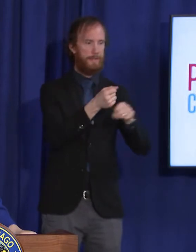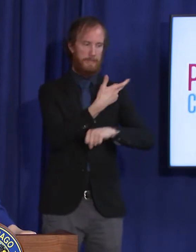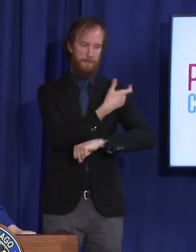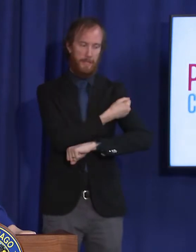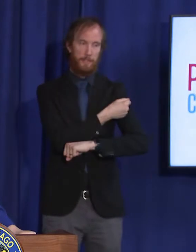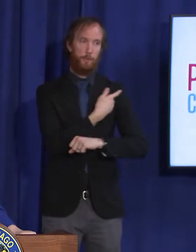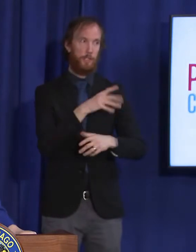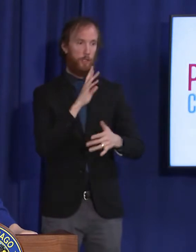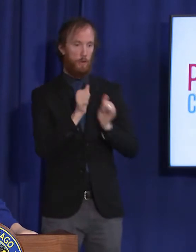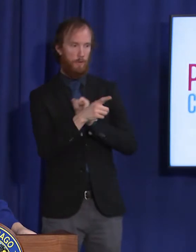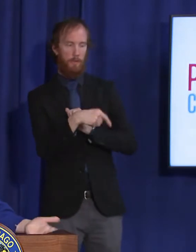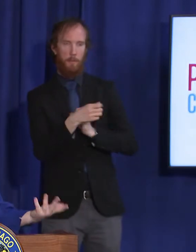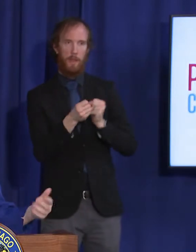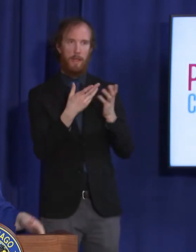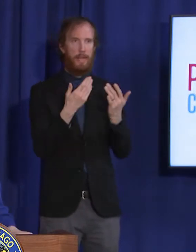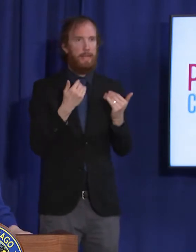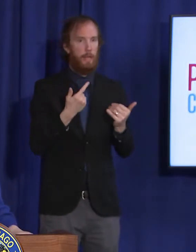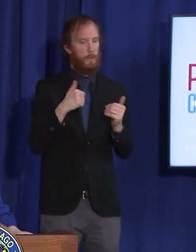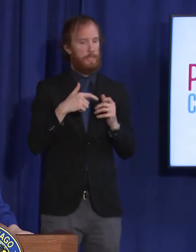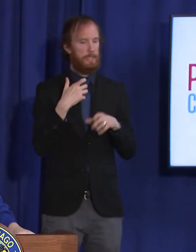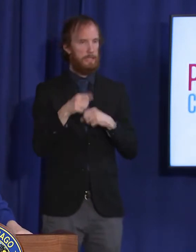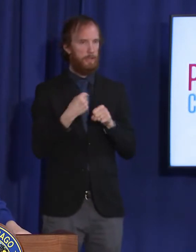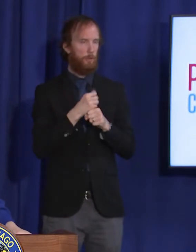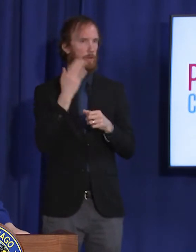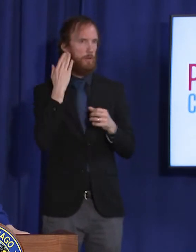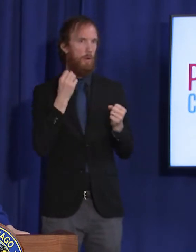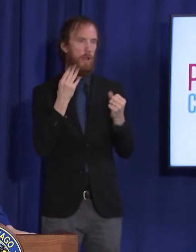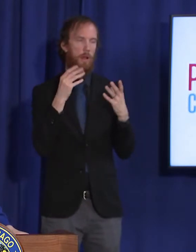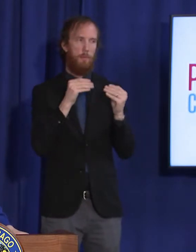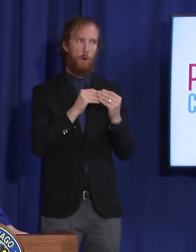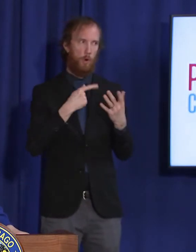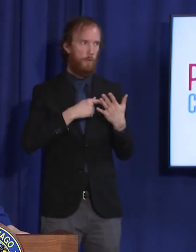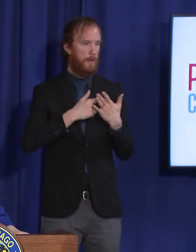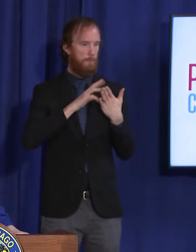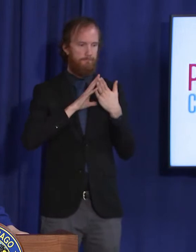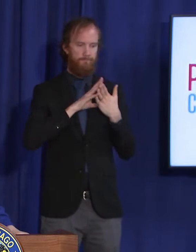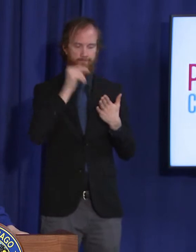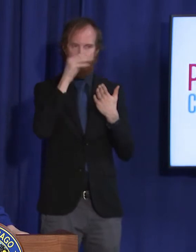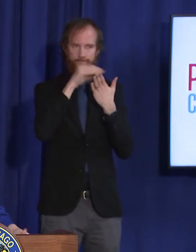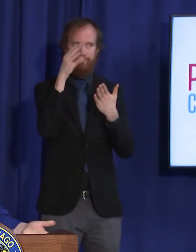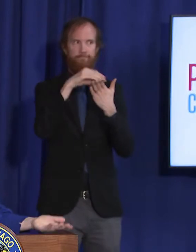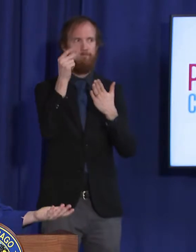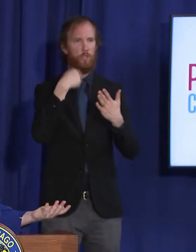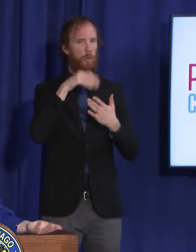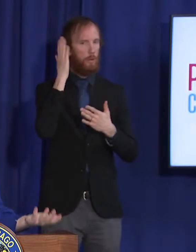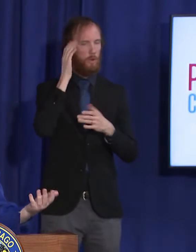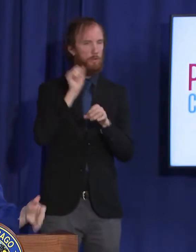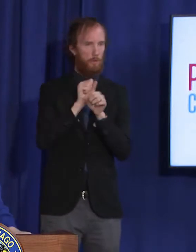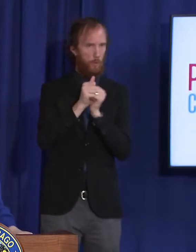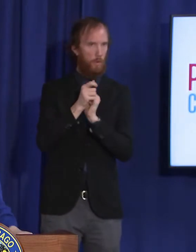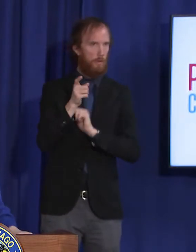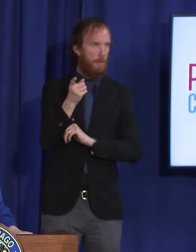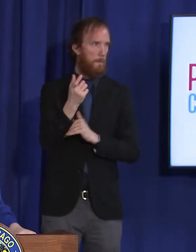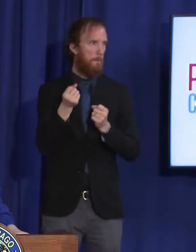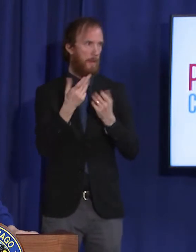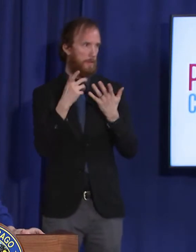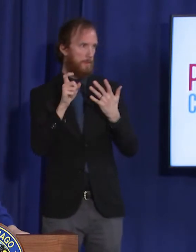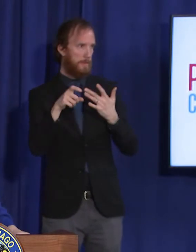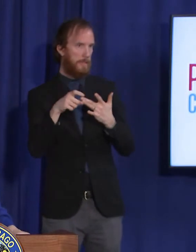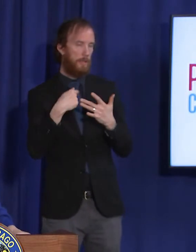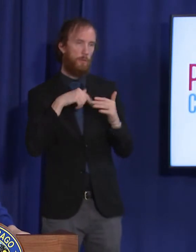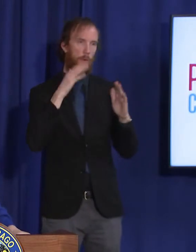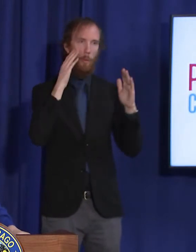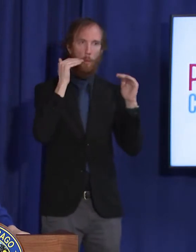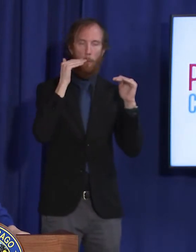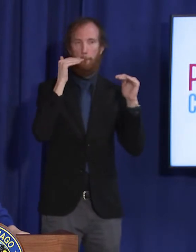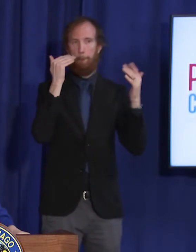a lot more than we did last year. So I'm confident we'll work with them as is necessary, and very much hope and expect